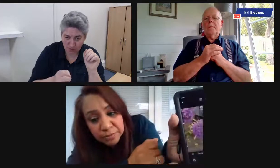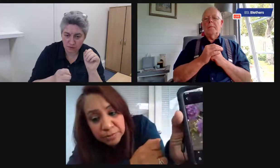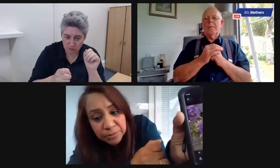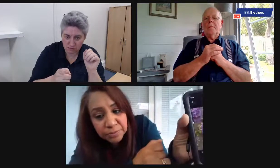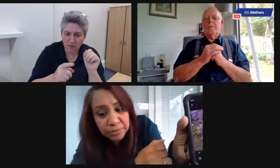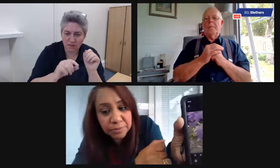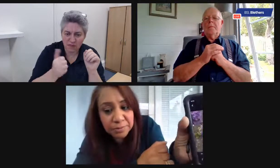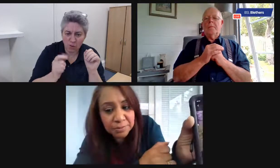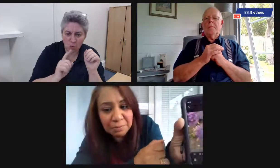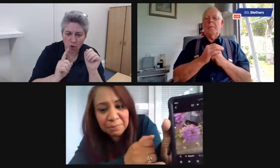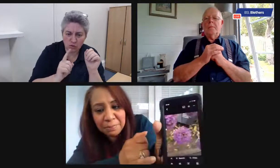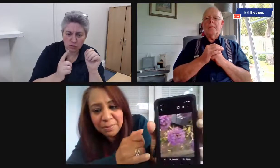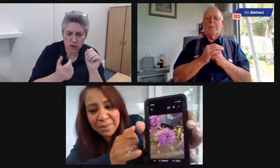So there's the photograph.